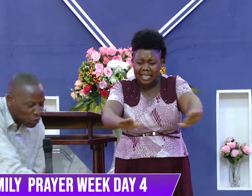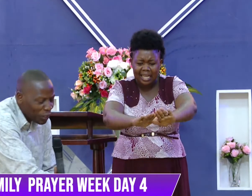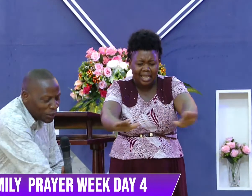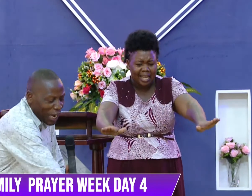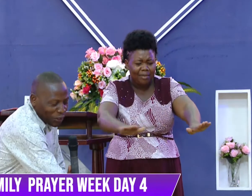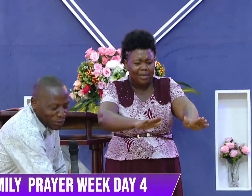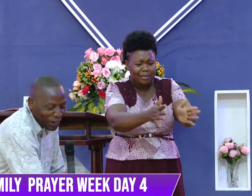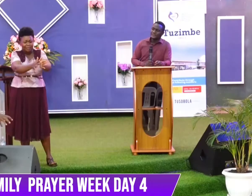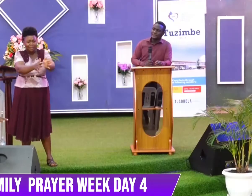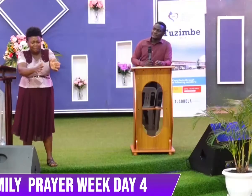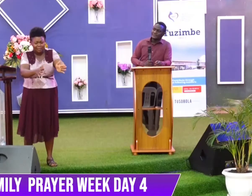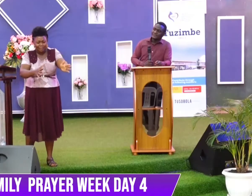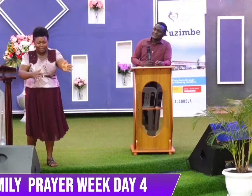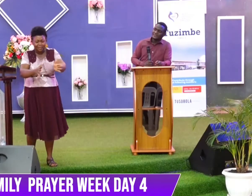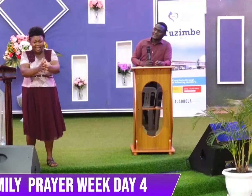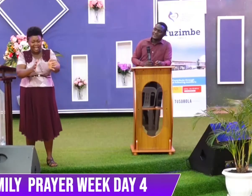you're a